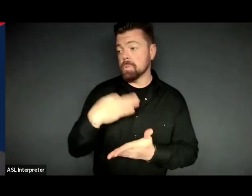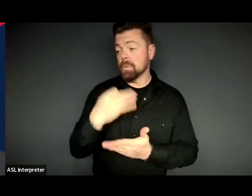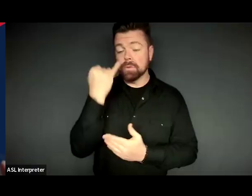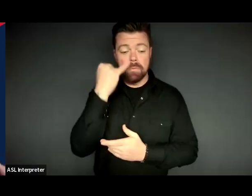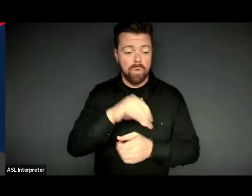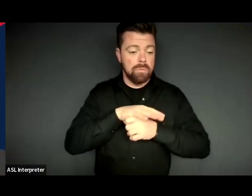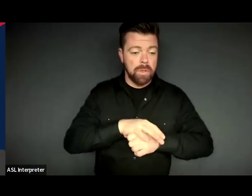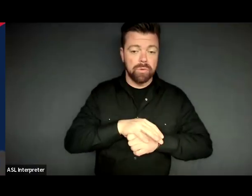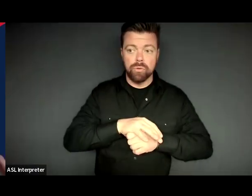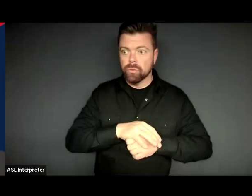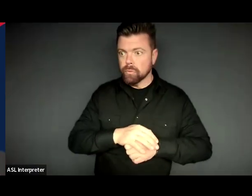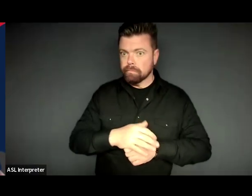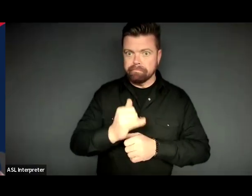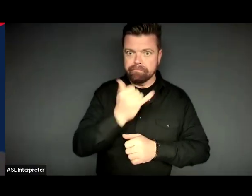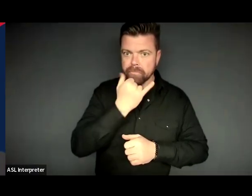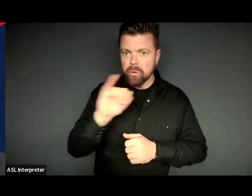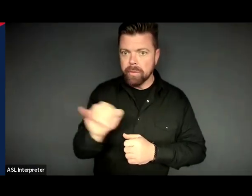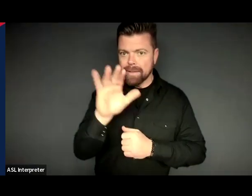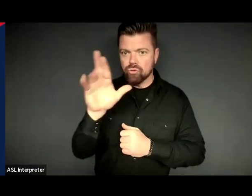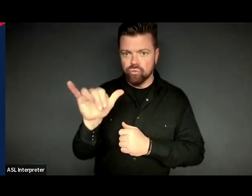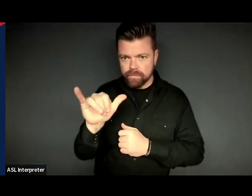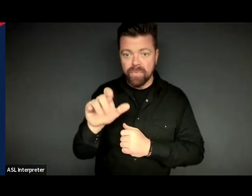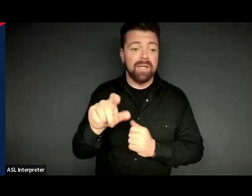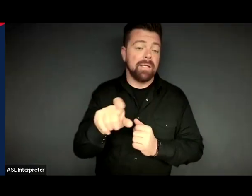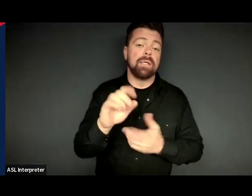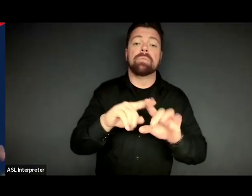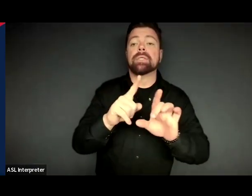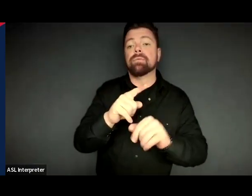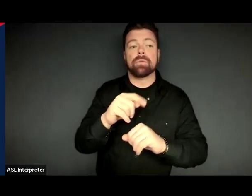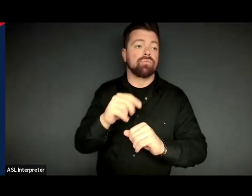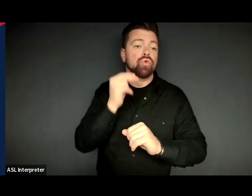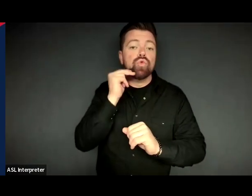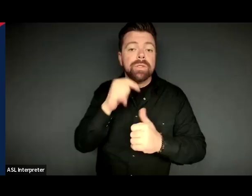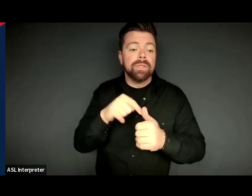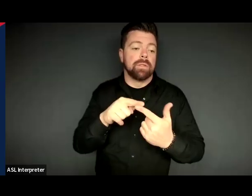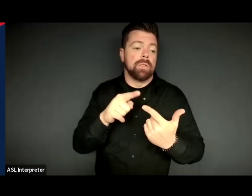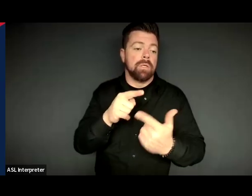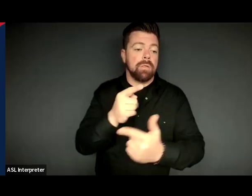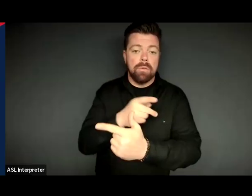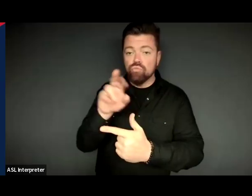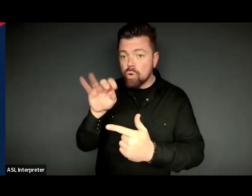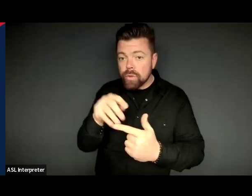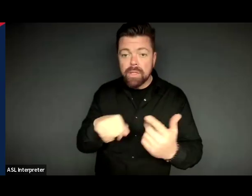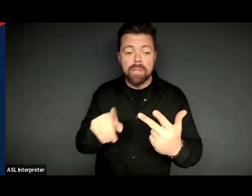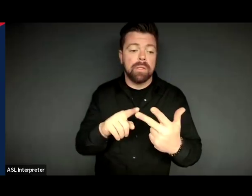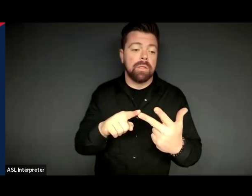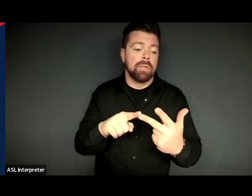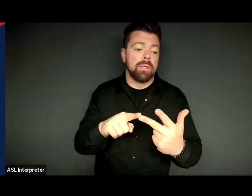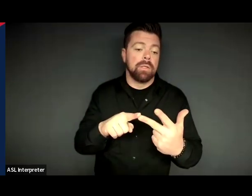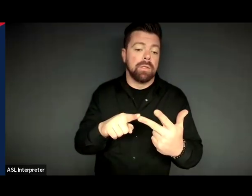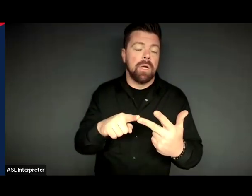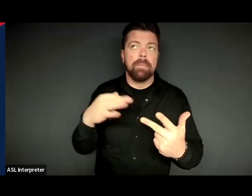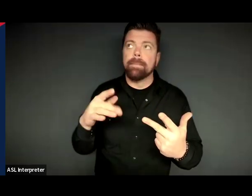need a different nutrition. You might need more protein. You might need more of this uh,